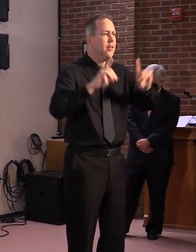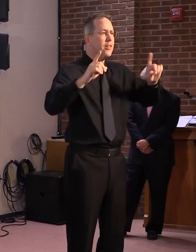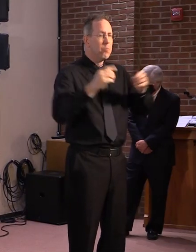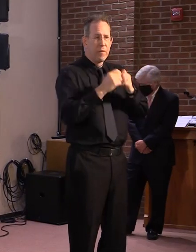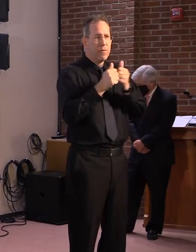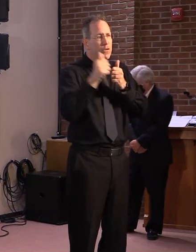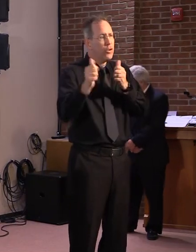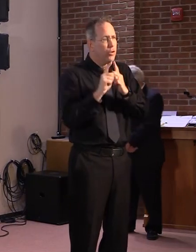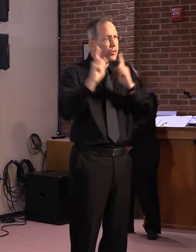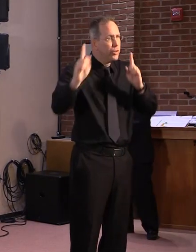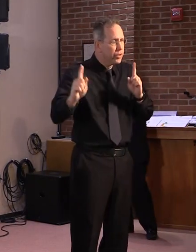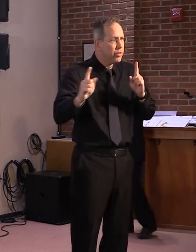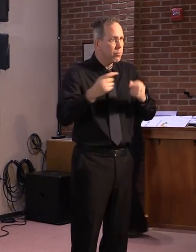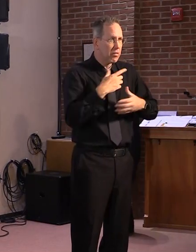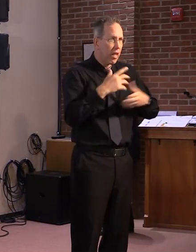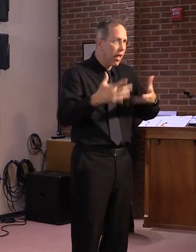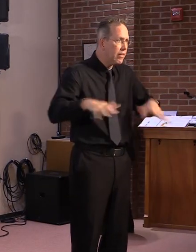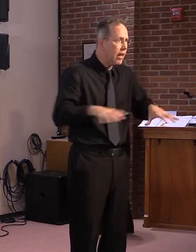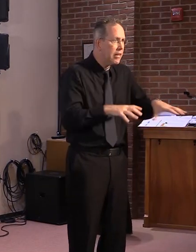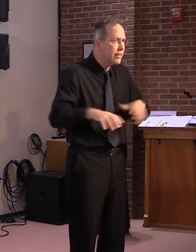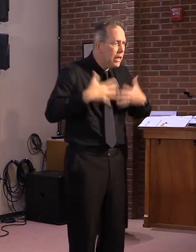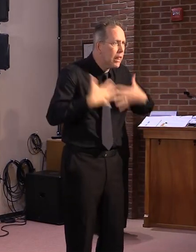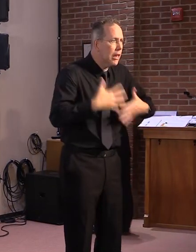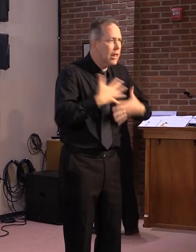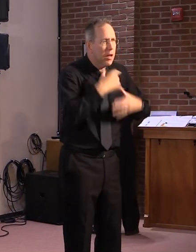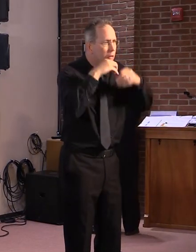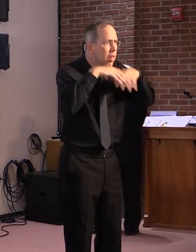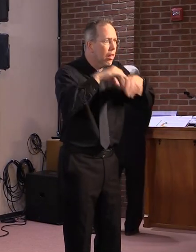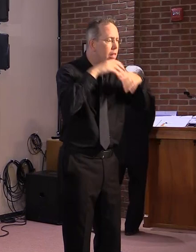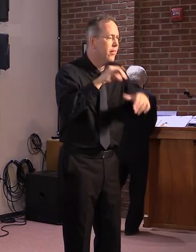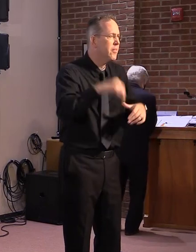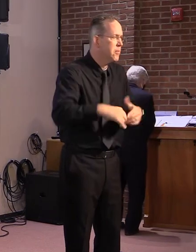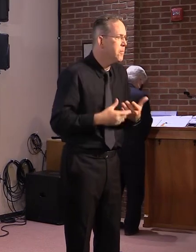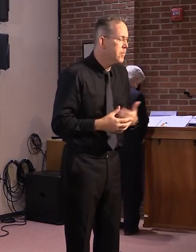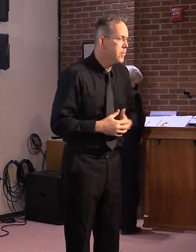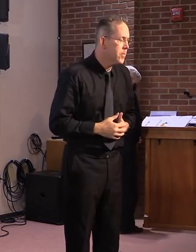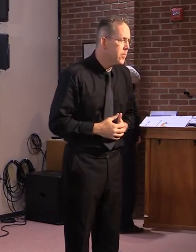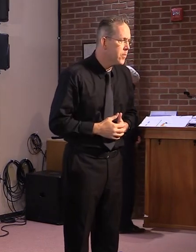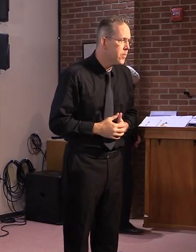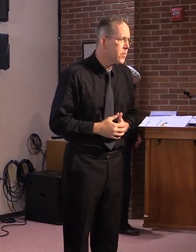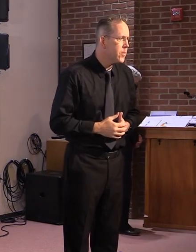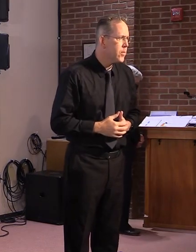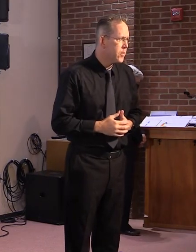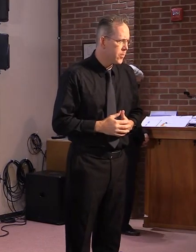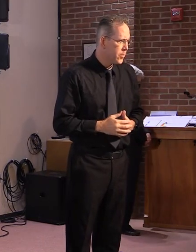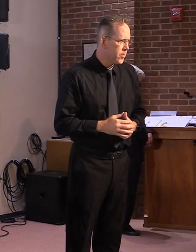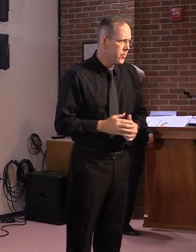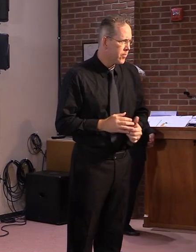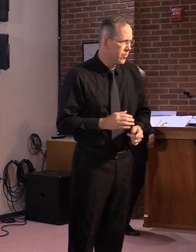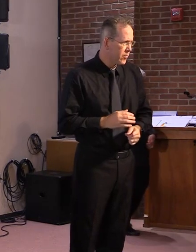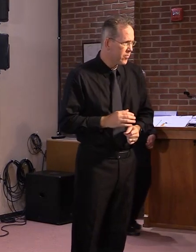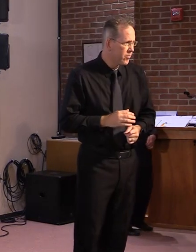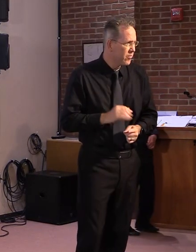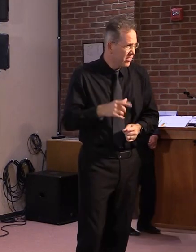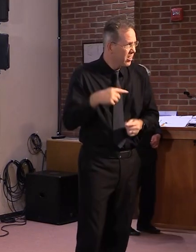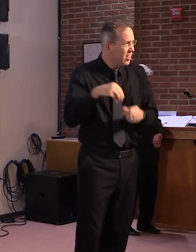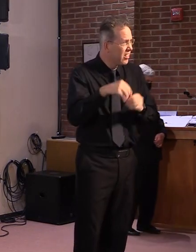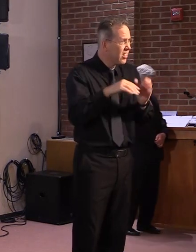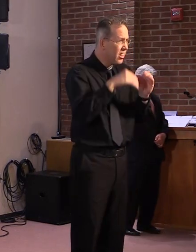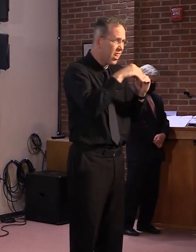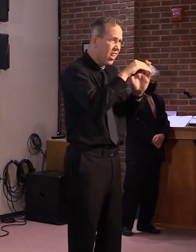We didn't find anything. I did not find anything specific, but what I found on the website is specific references to the types